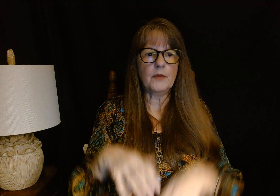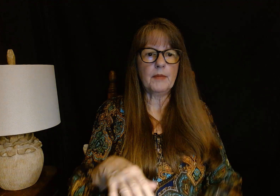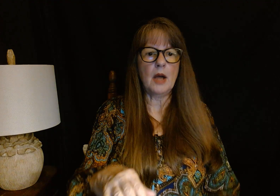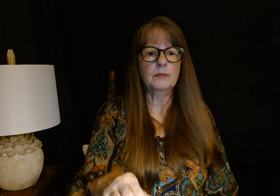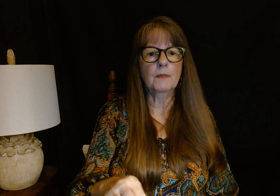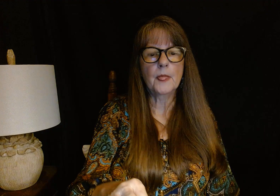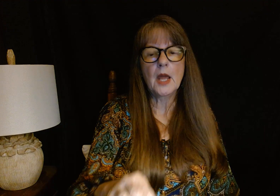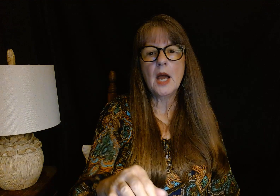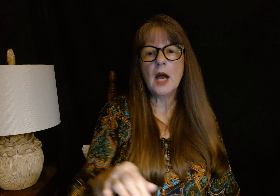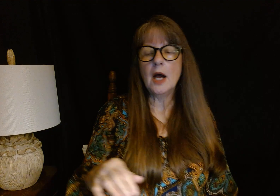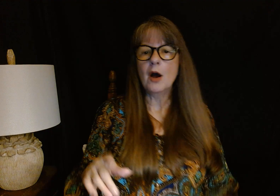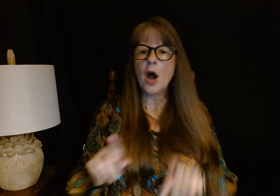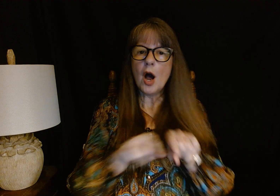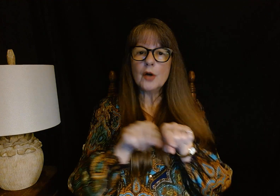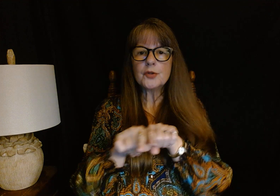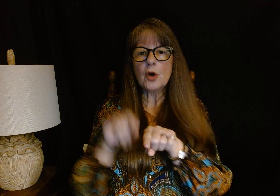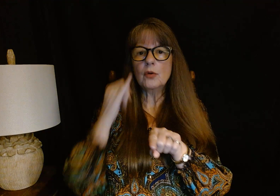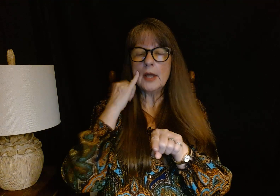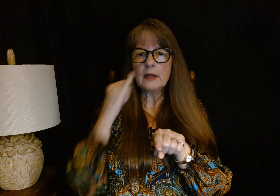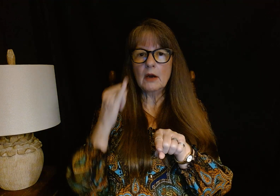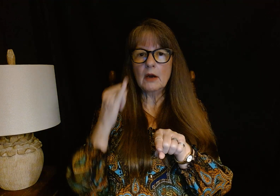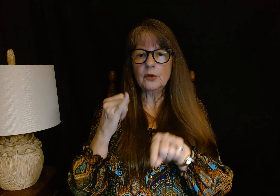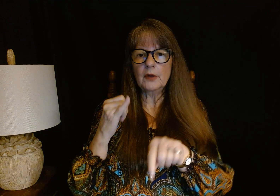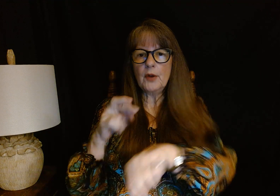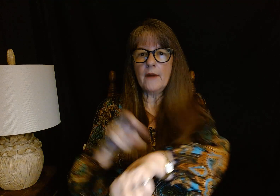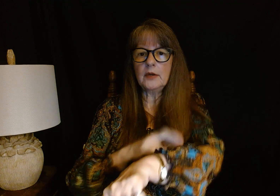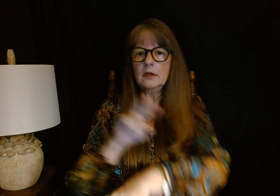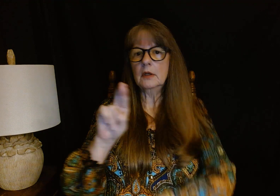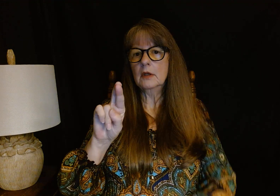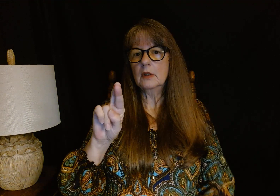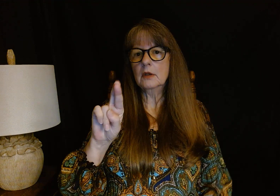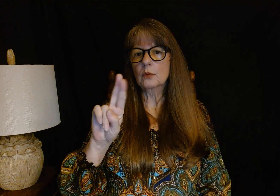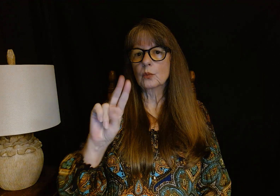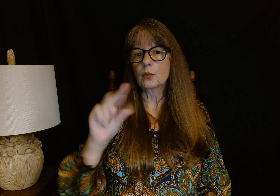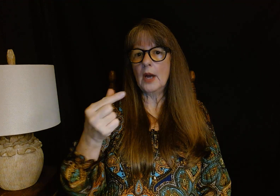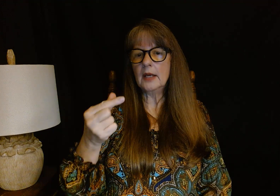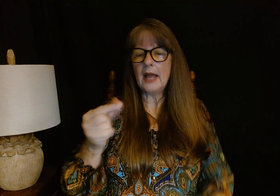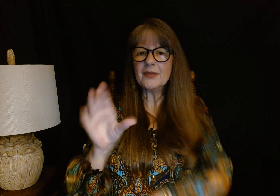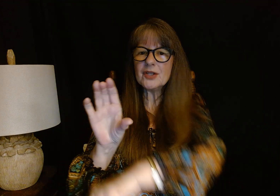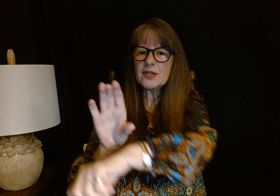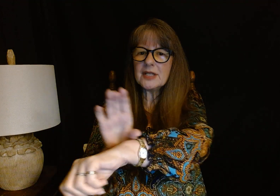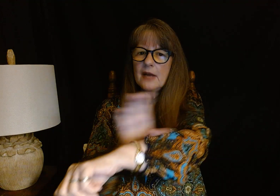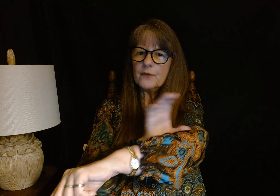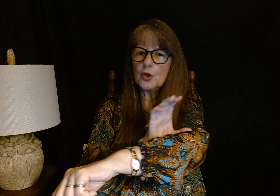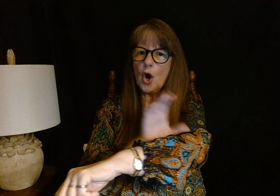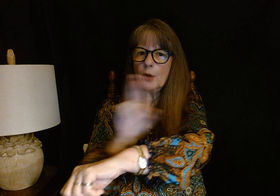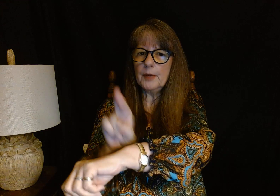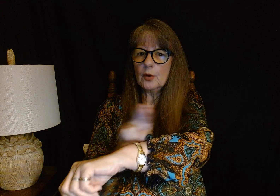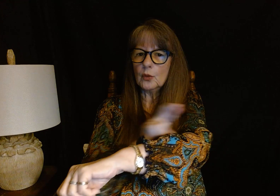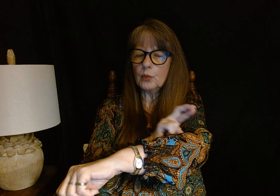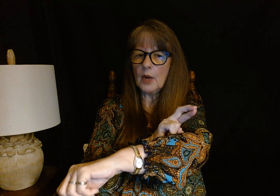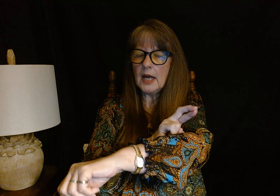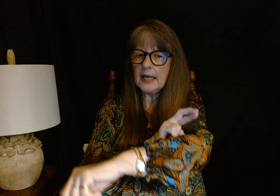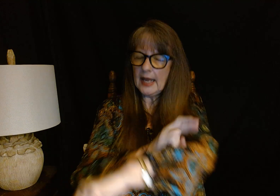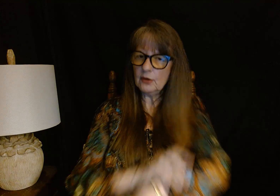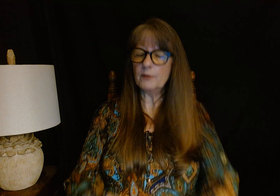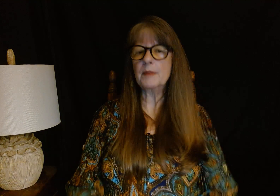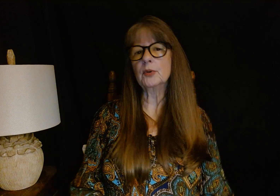pot. Also, if you have a rug, this is the sign for carpet or rug, and I don't know if people use